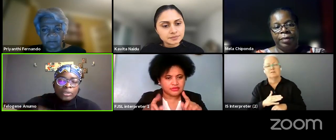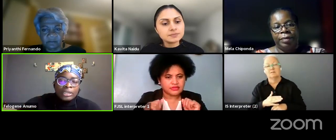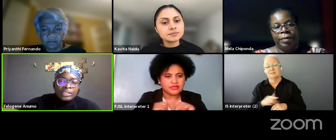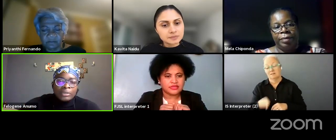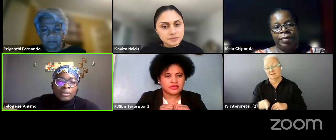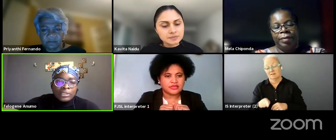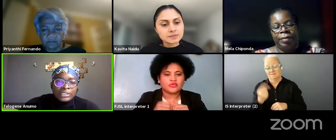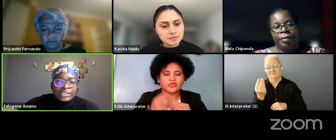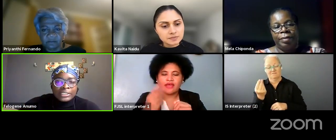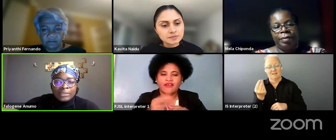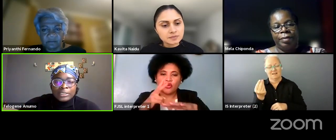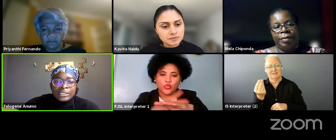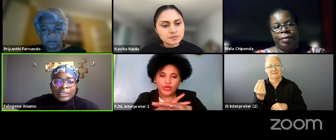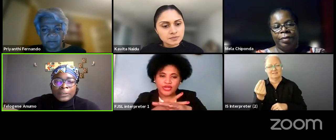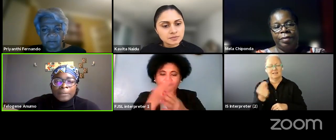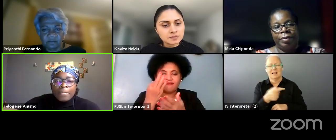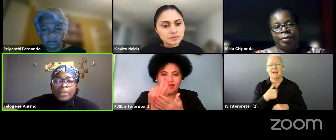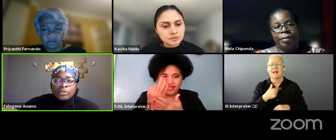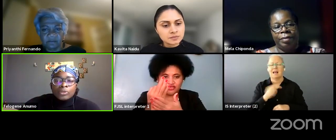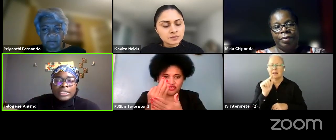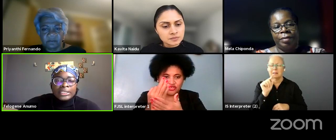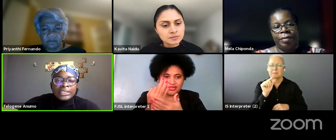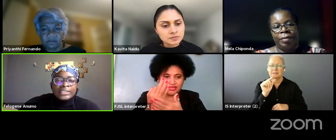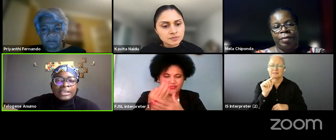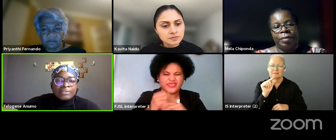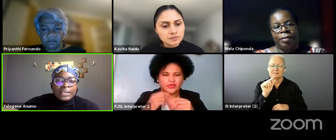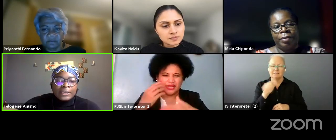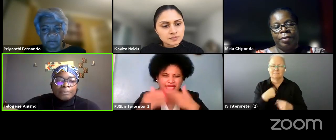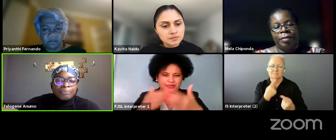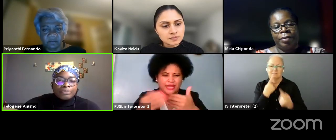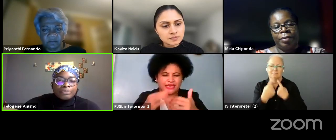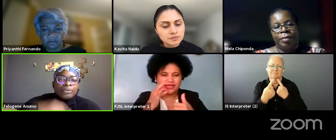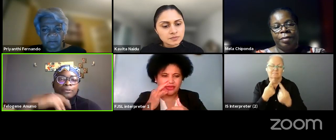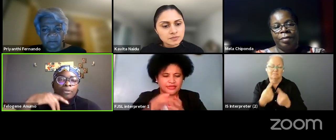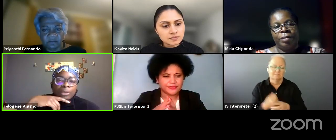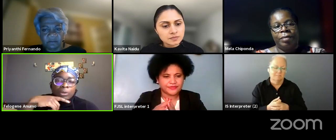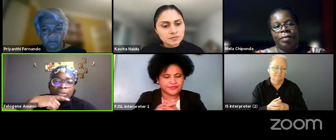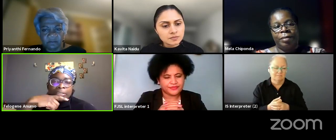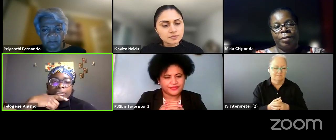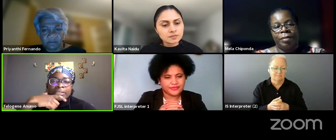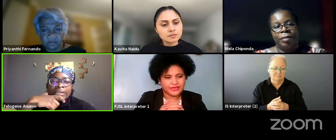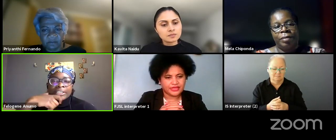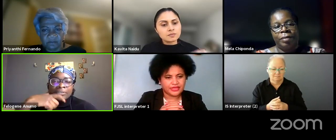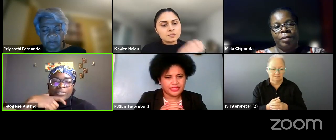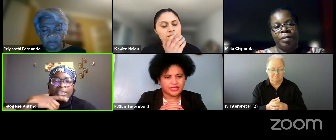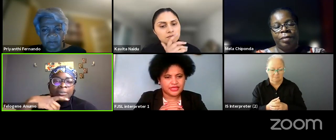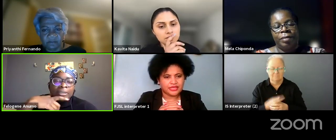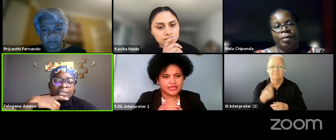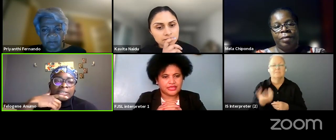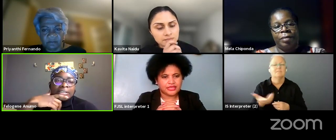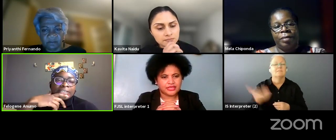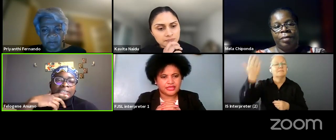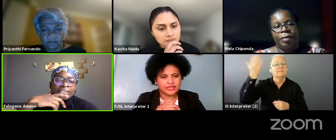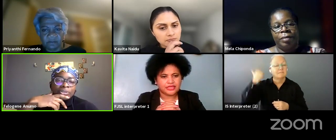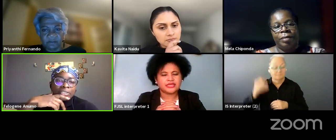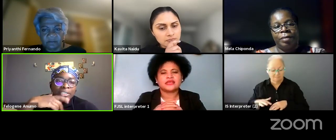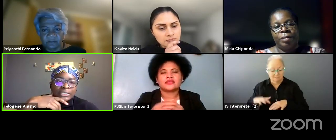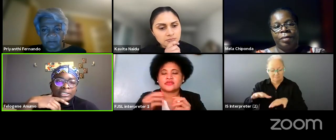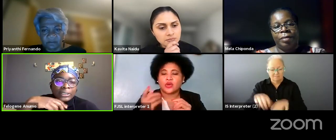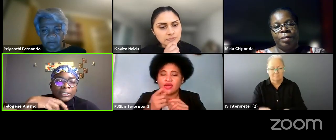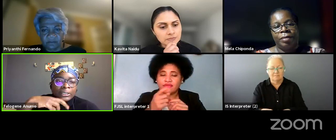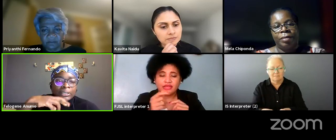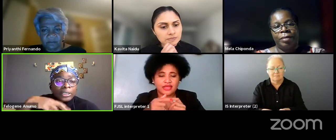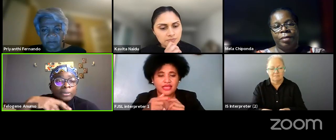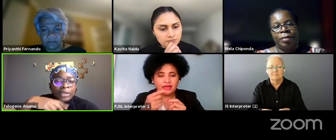financialization. So I'm gonna expand on this just a little bit. So today, decades after the former colonies achieved their independence as nation